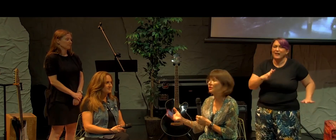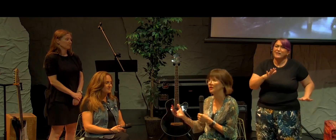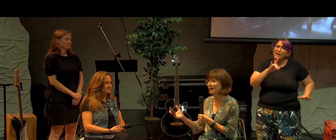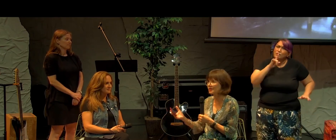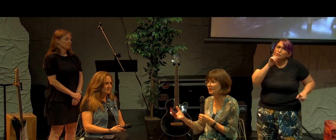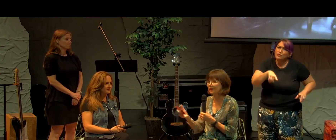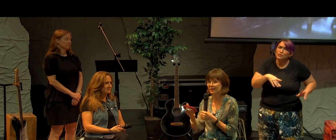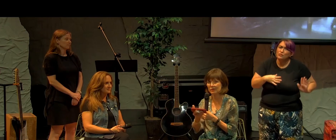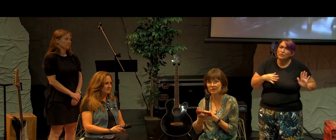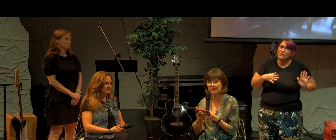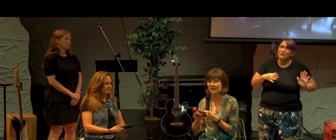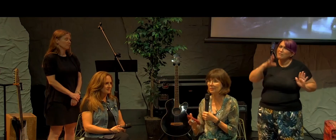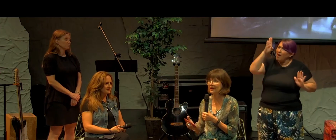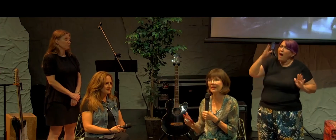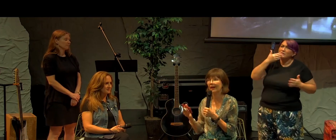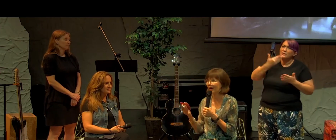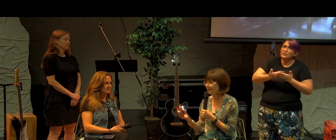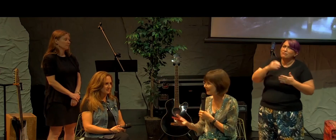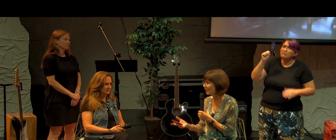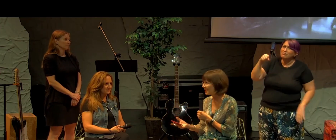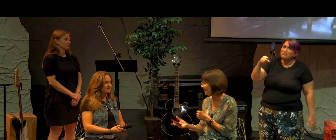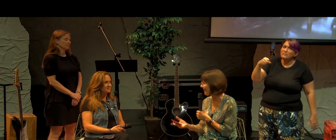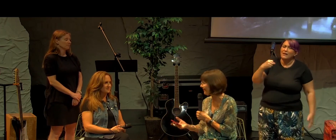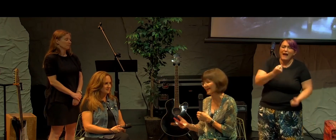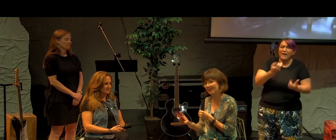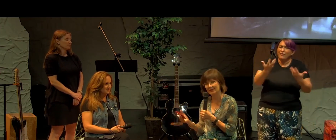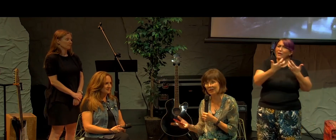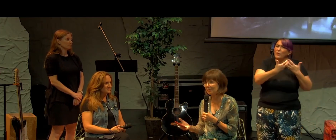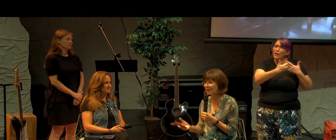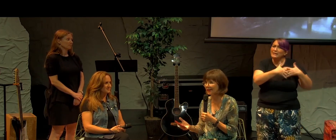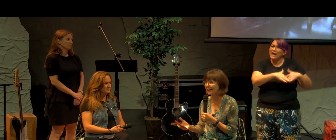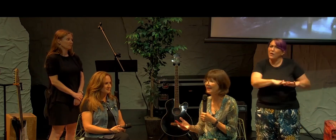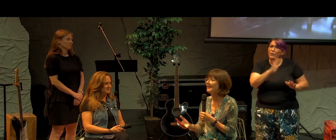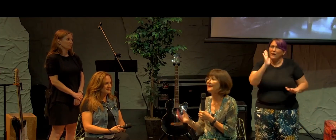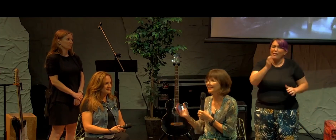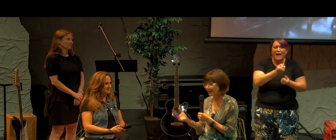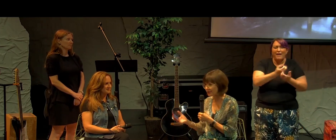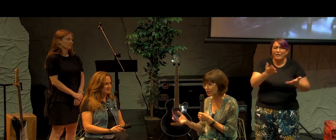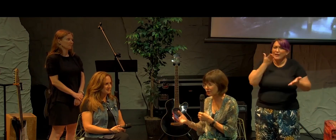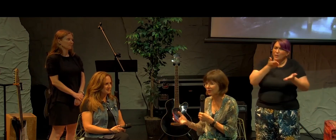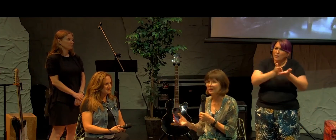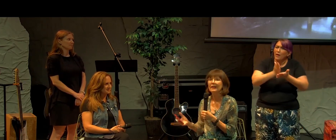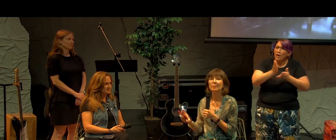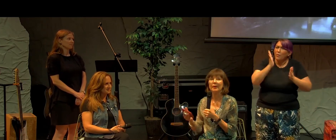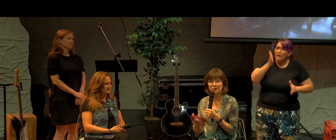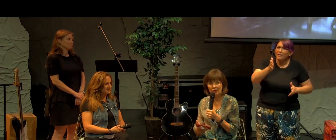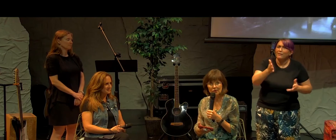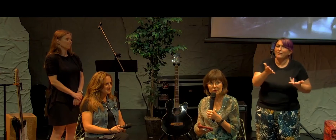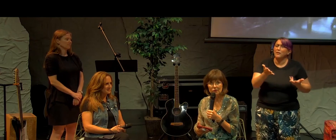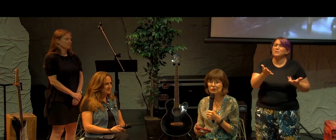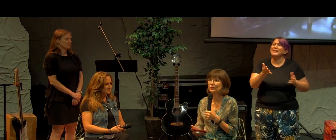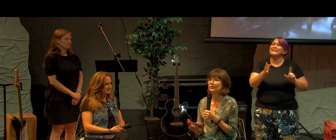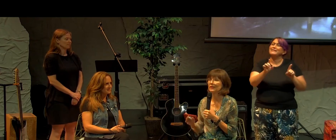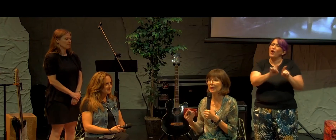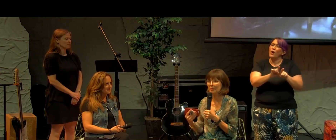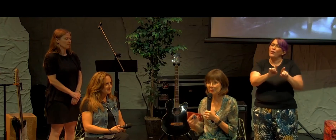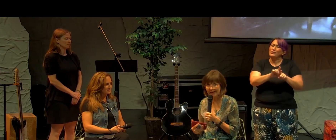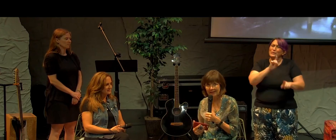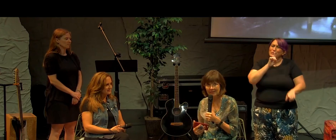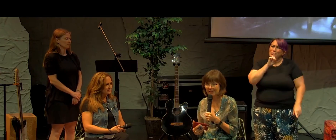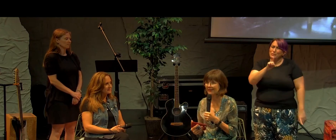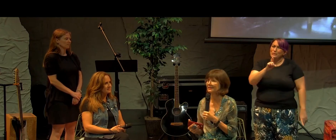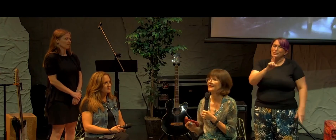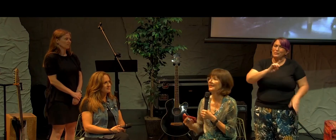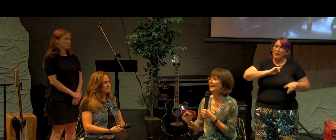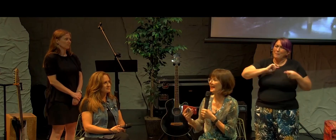true, God is good. And as Christian said in the beginning, everything works out, everything's gonna be okay. That's true. But it's also true that I'm in pain